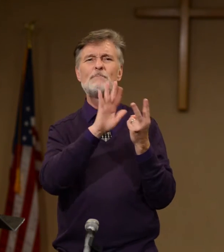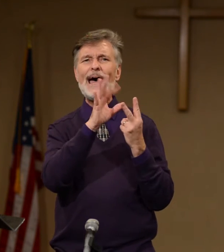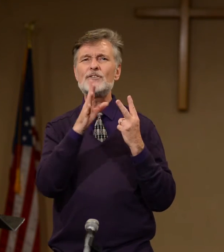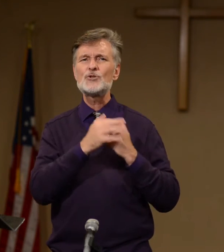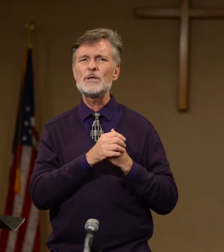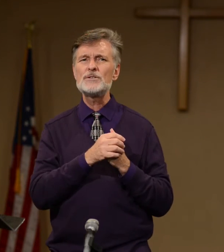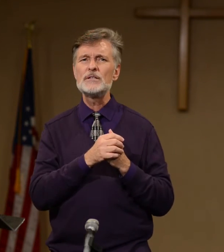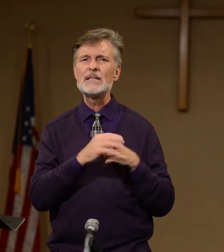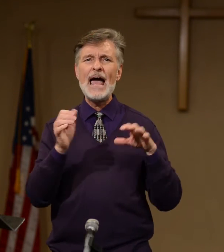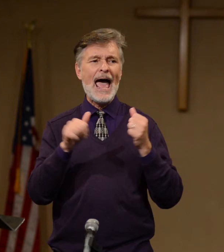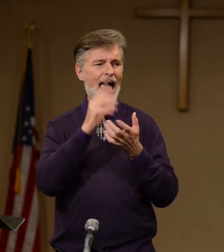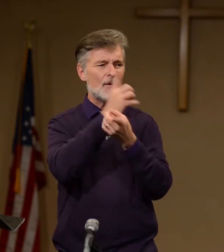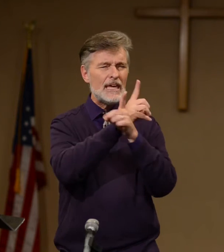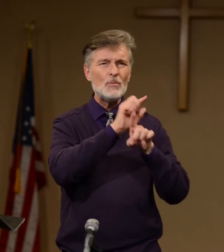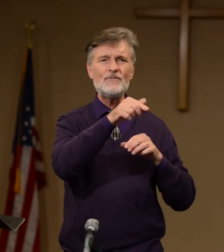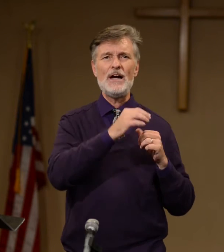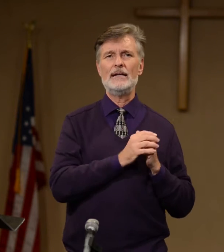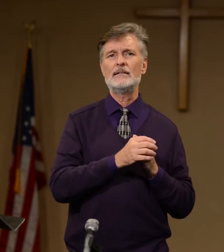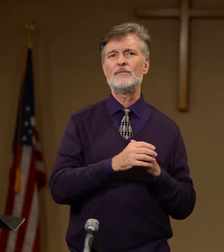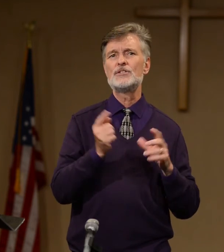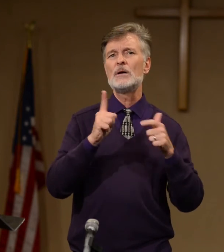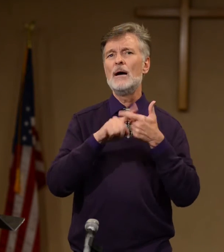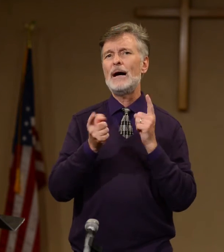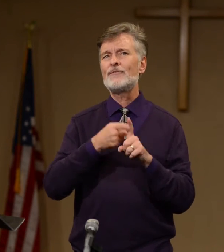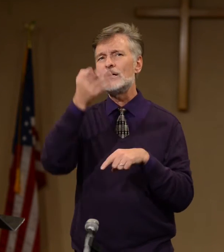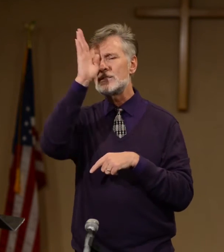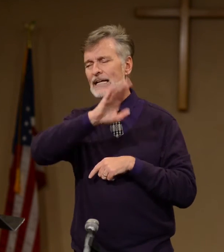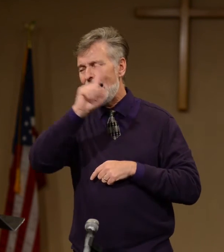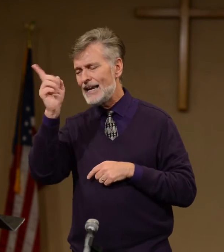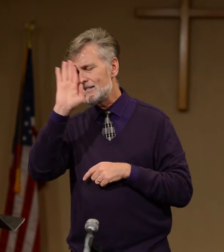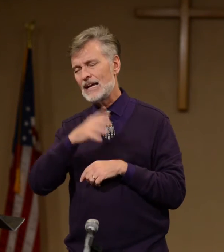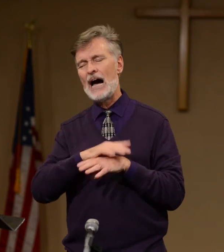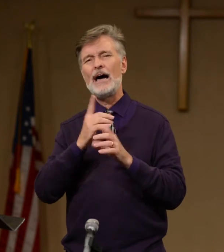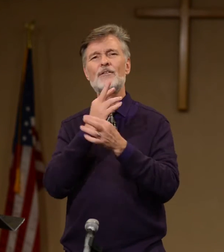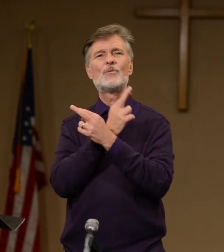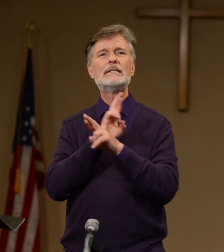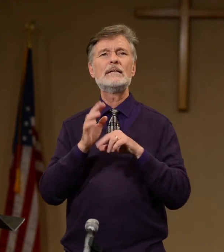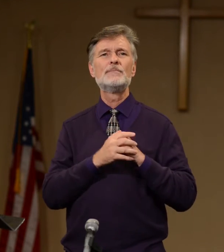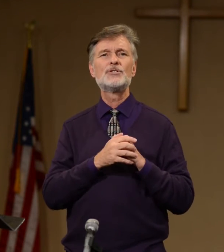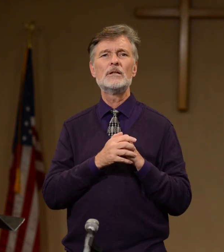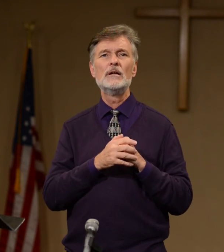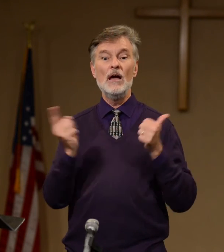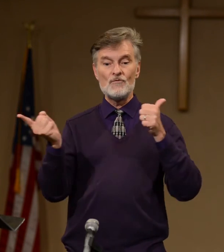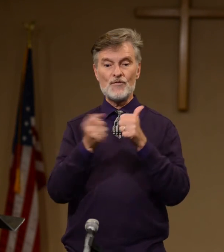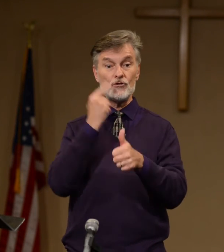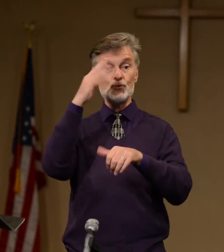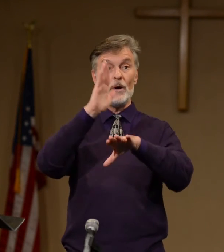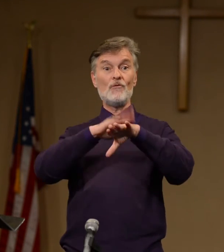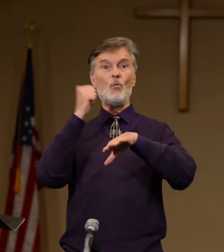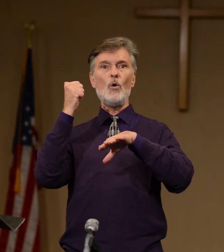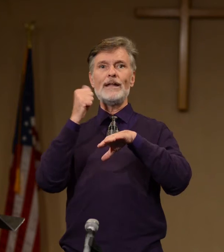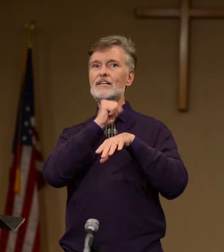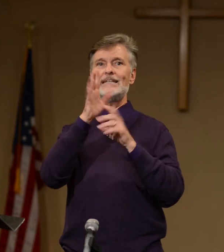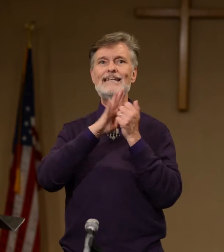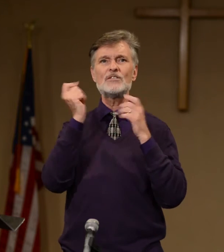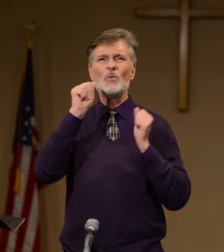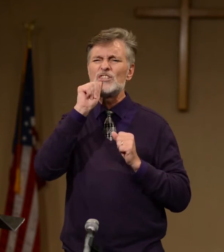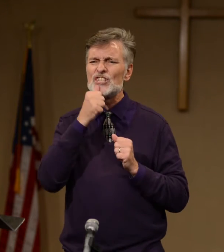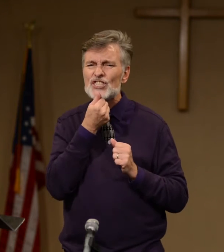bad choices? How can we find deliverance? My friends, God is a God of redemption. First, one of warning, because he doesn't want us to